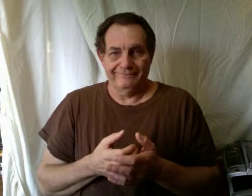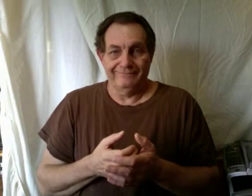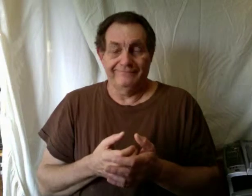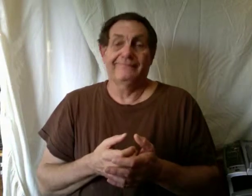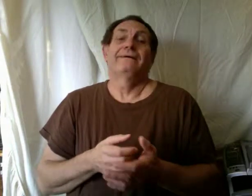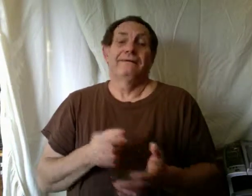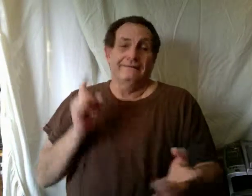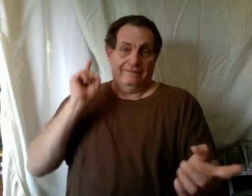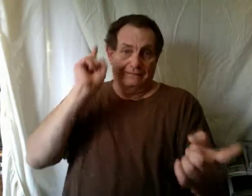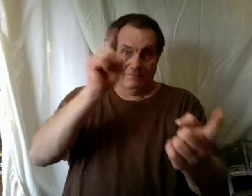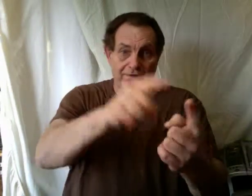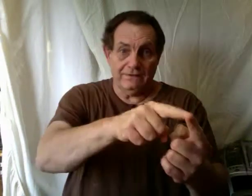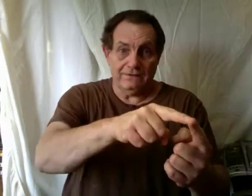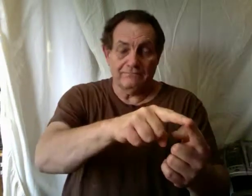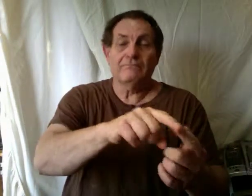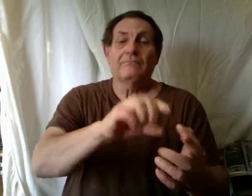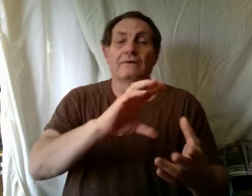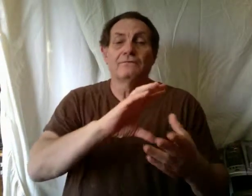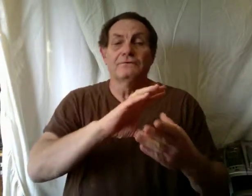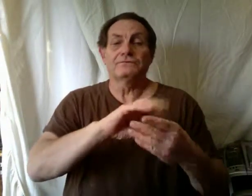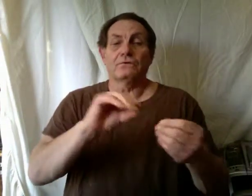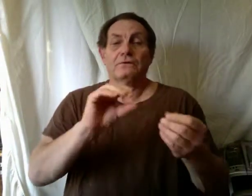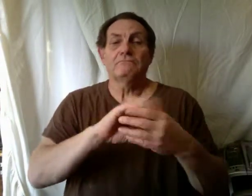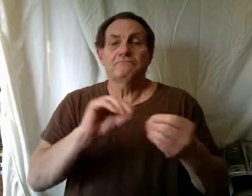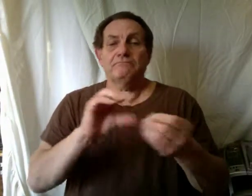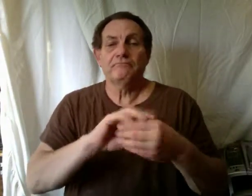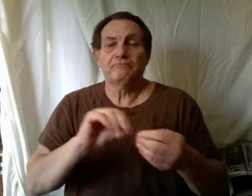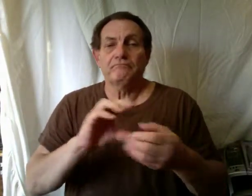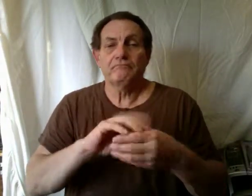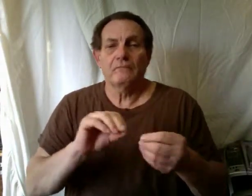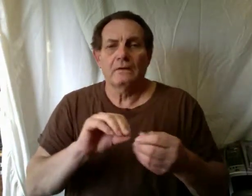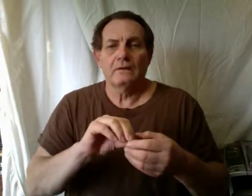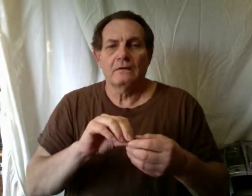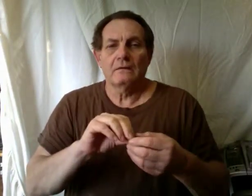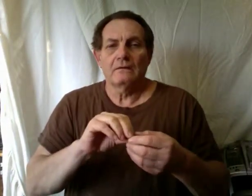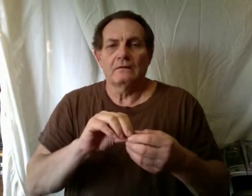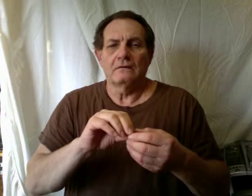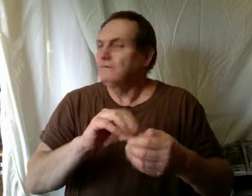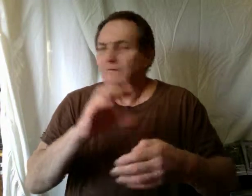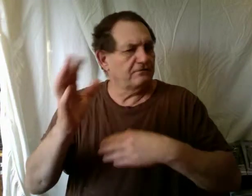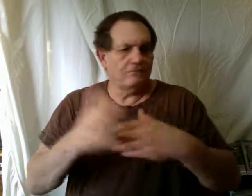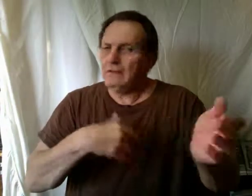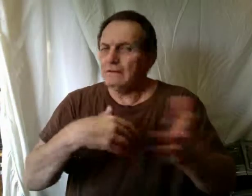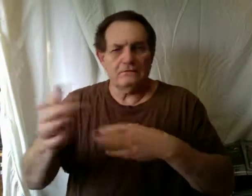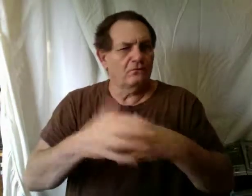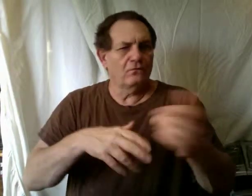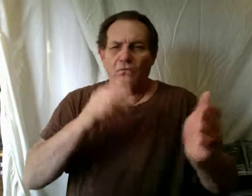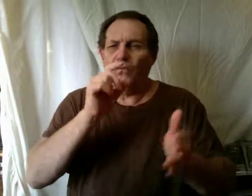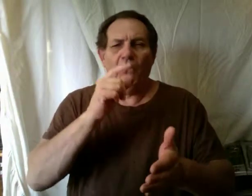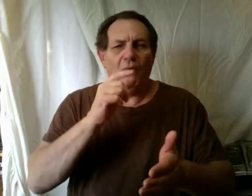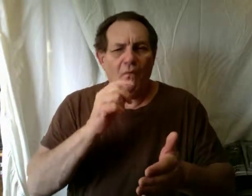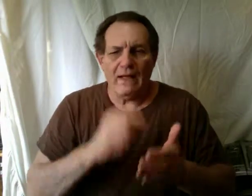And the meaning of this story is it doesn't matter what